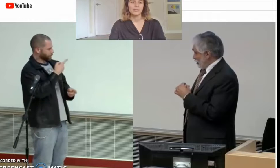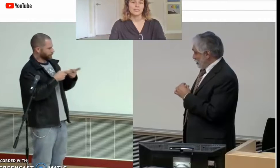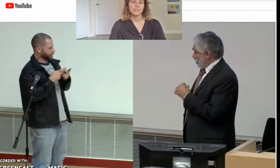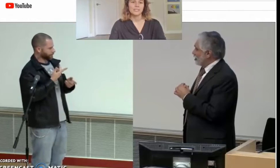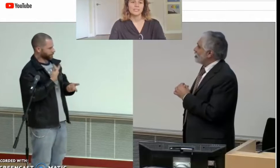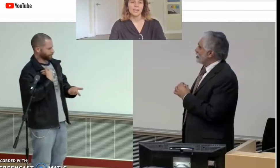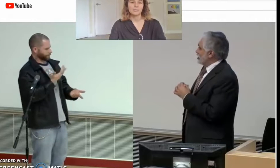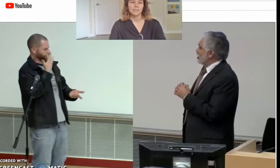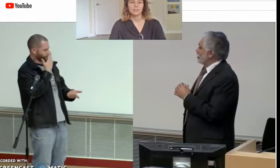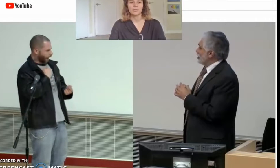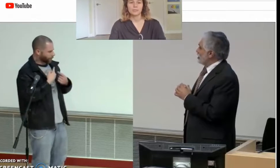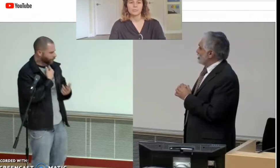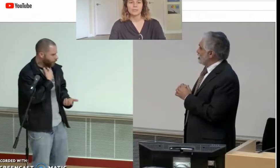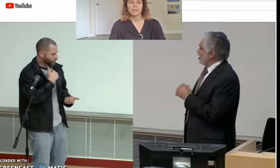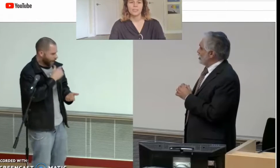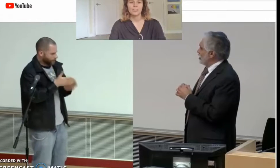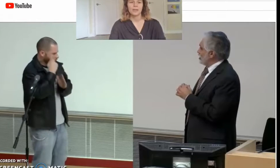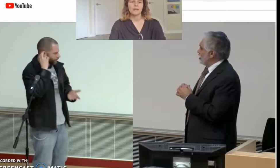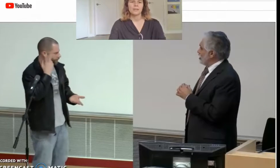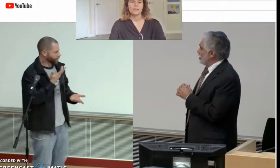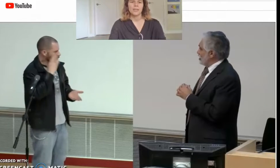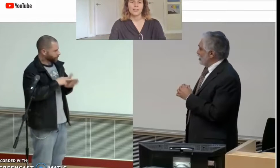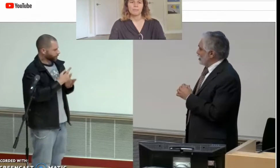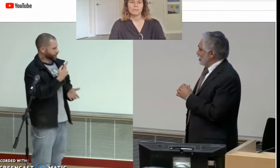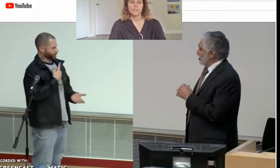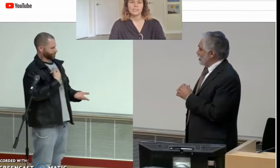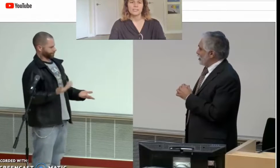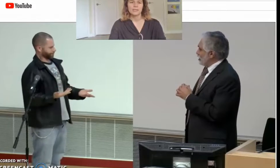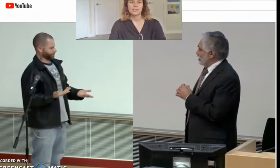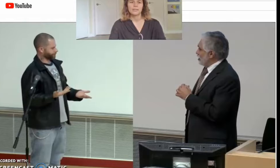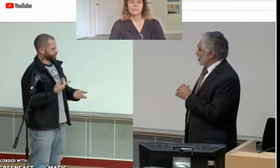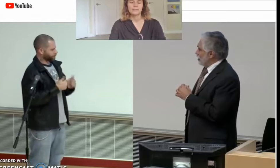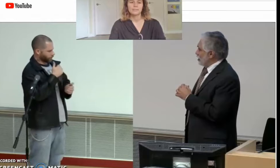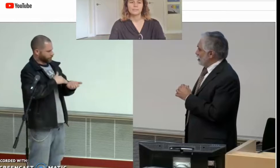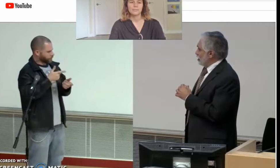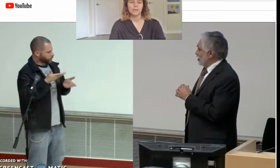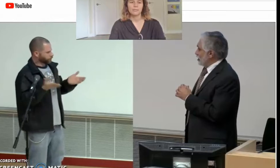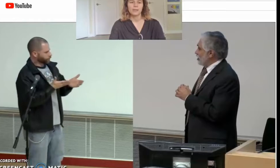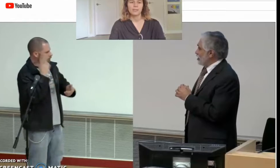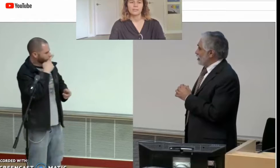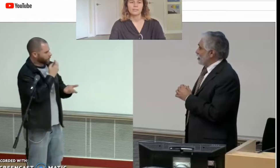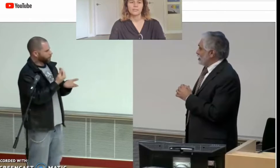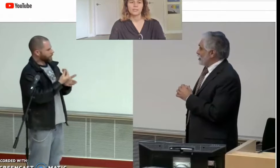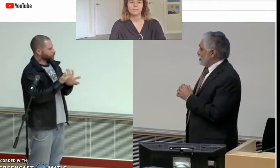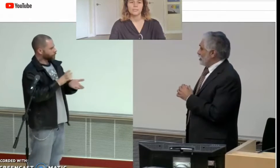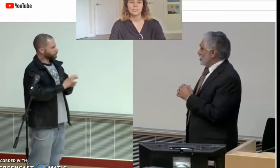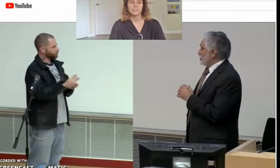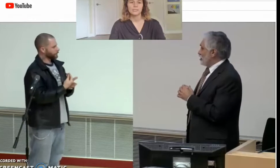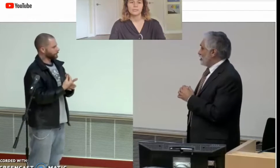has a sickness and asked me to get a cochlear implant, and I thought that that wasn't necessary. I'm fine without it. The doctor really encouraged me,